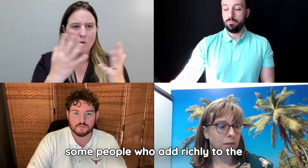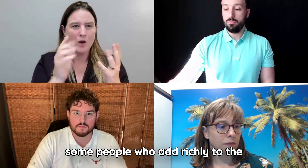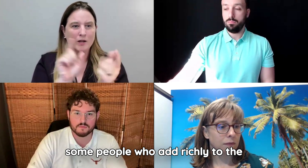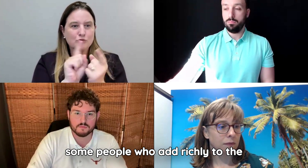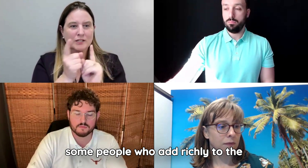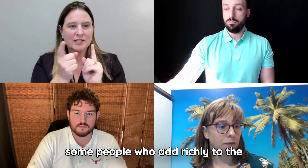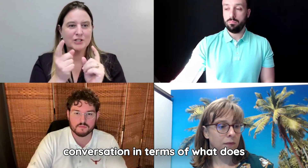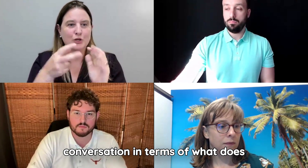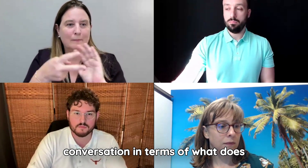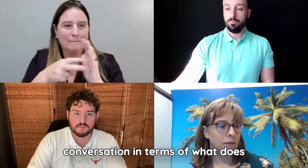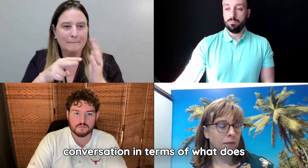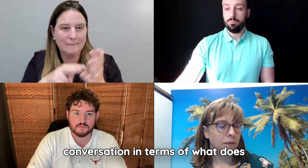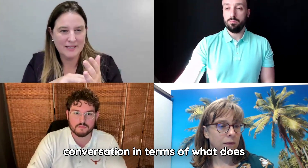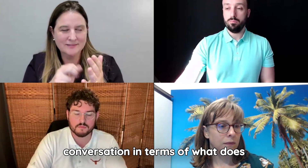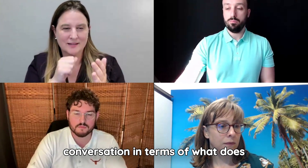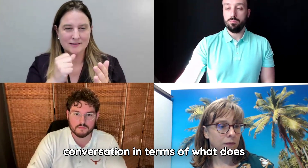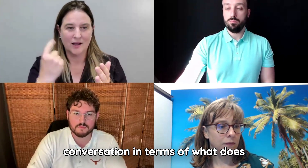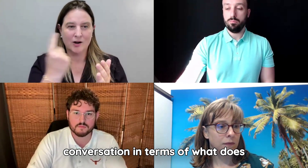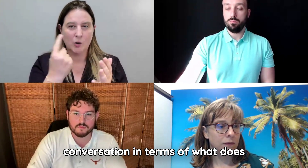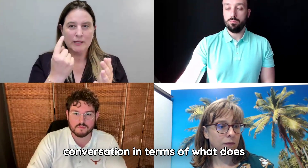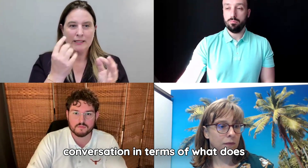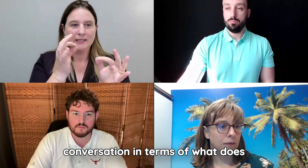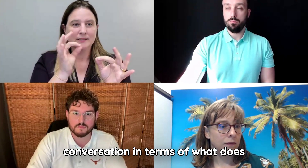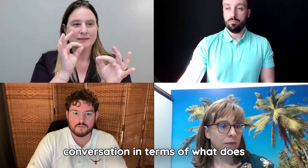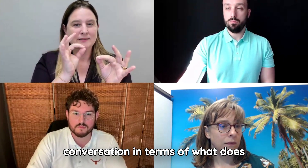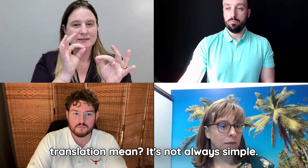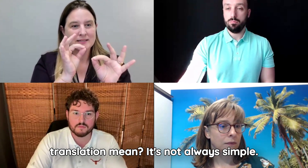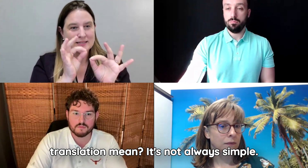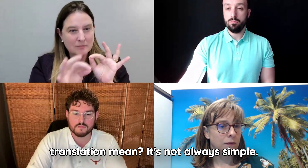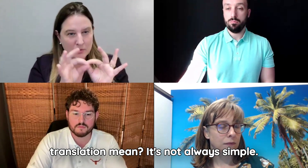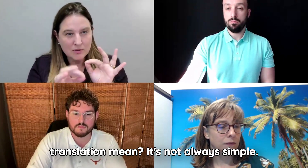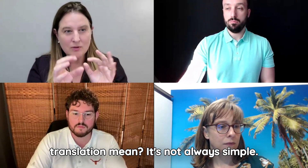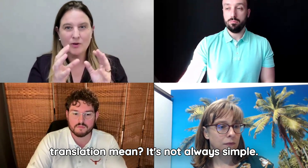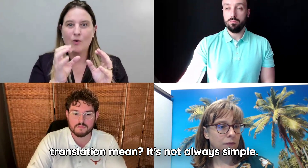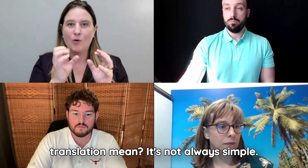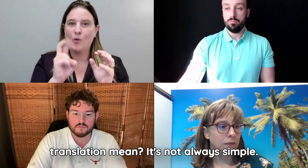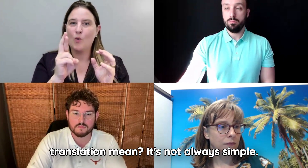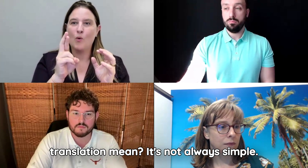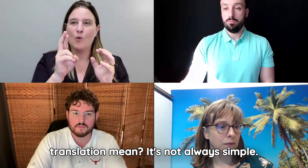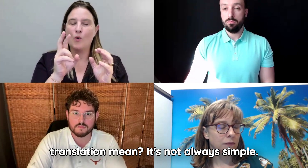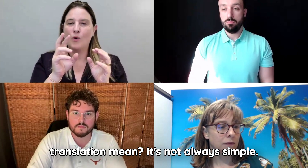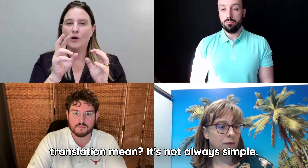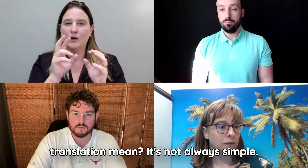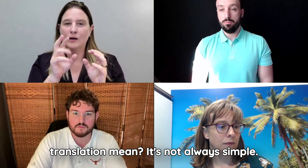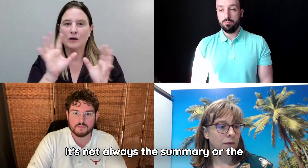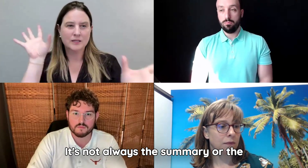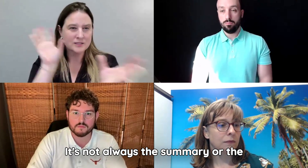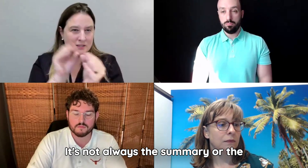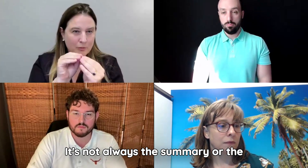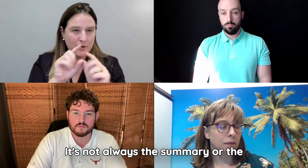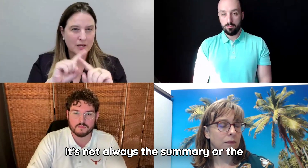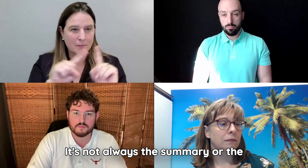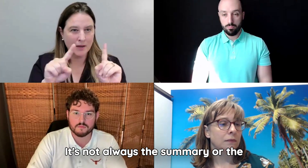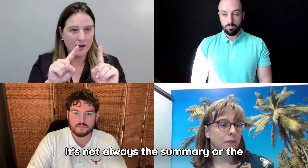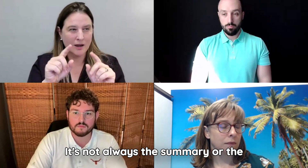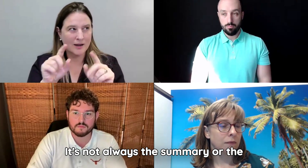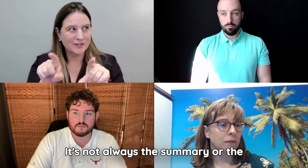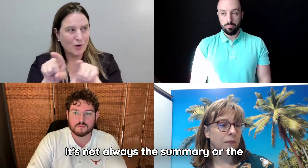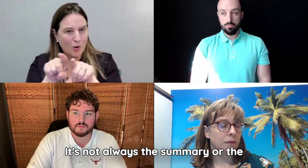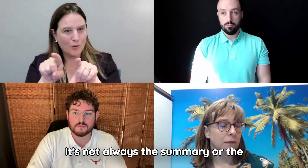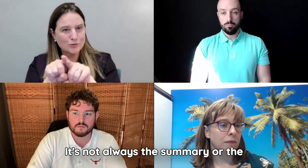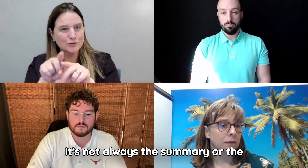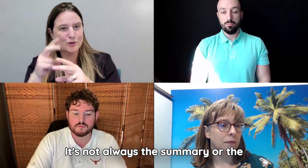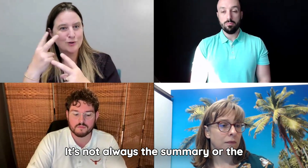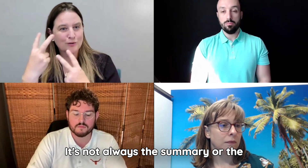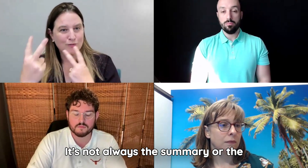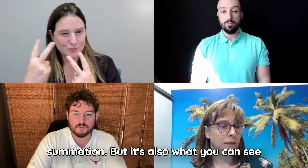who add richly to the conversation in terms of what does translation mean. It's not always simple. It's not always